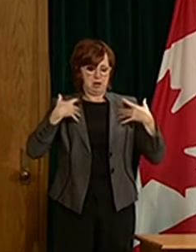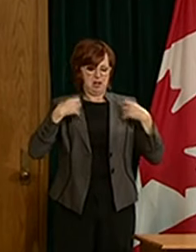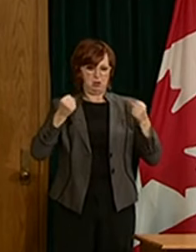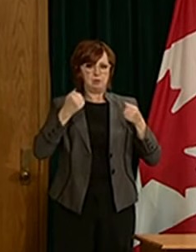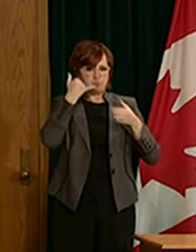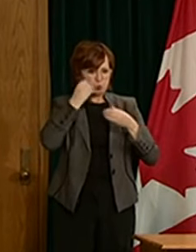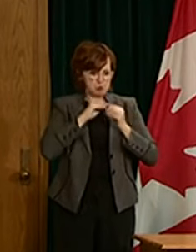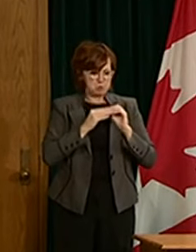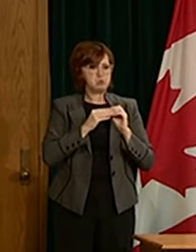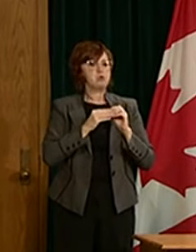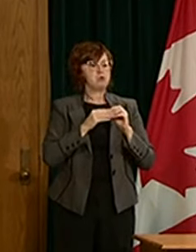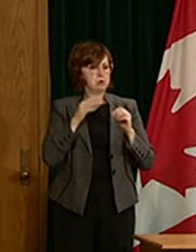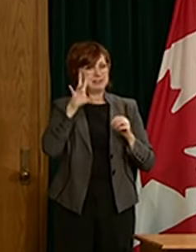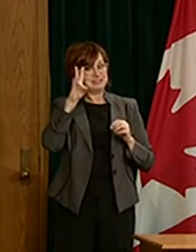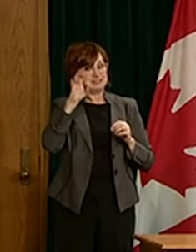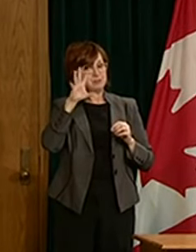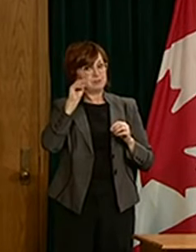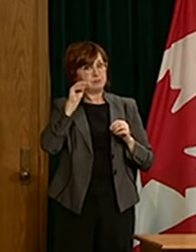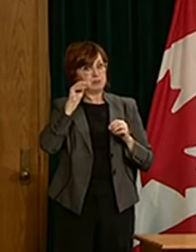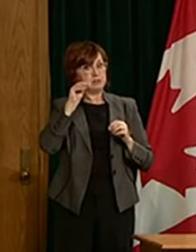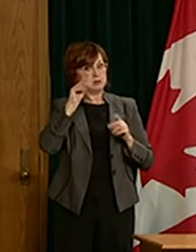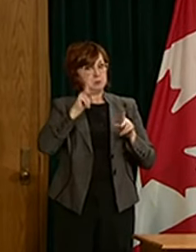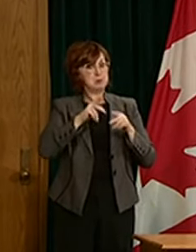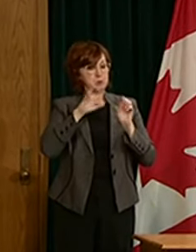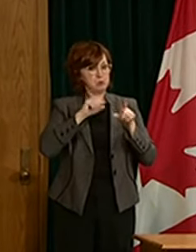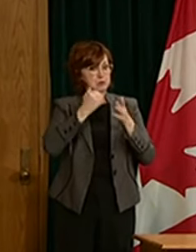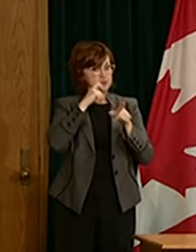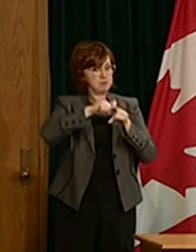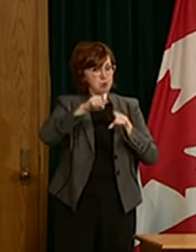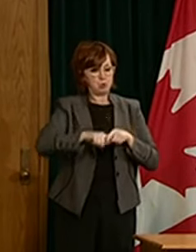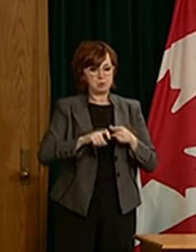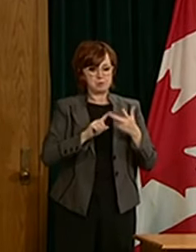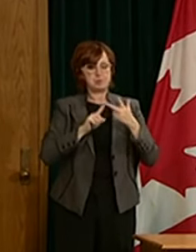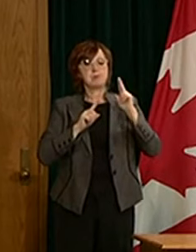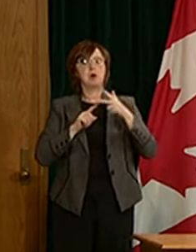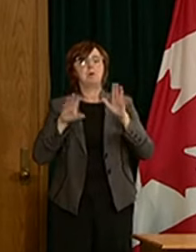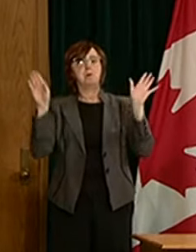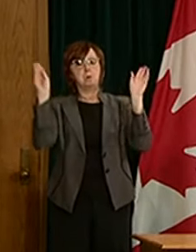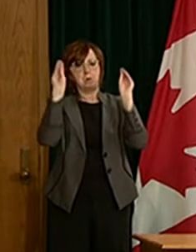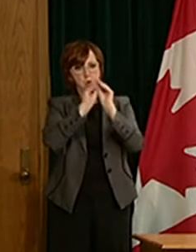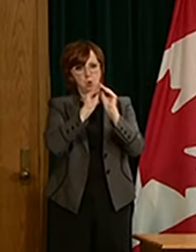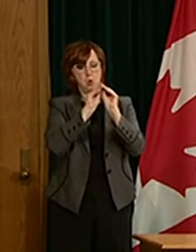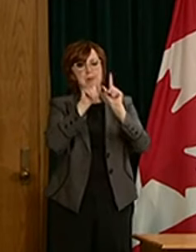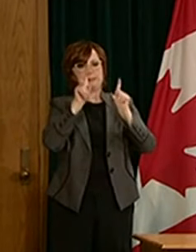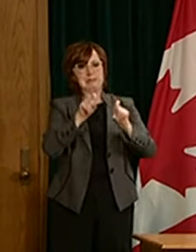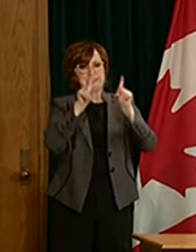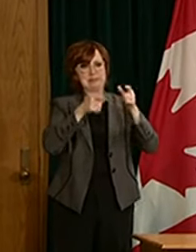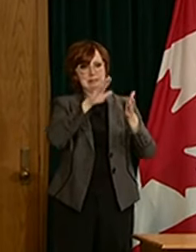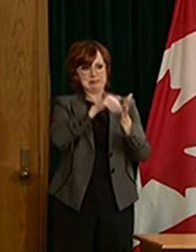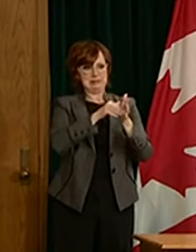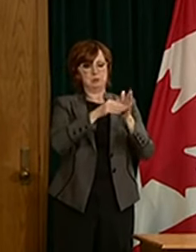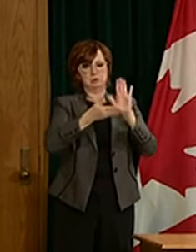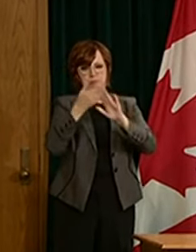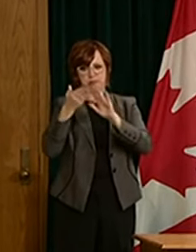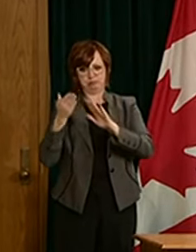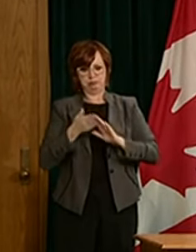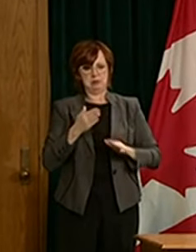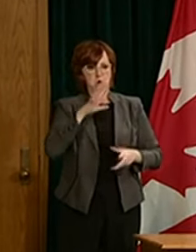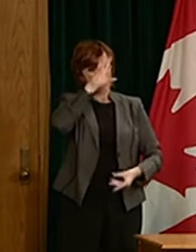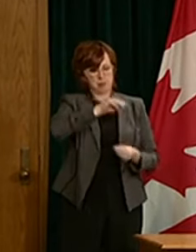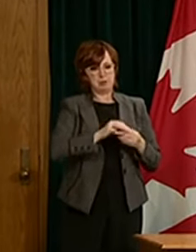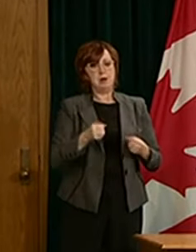way. And we are opening testing and assessment centers across the province. We have 38 operating testing